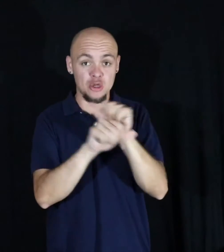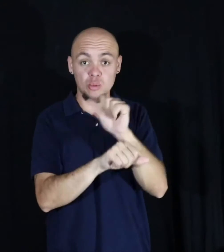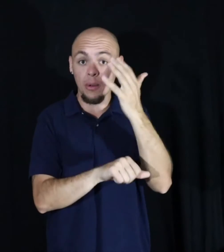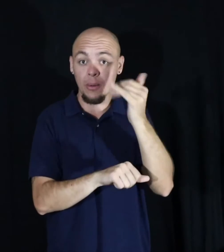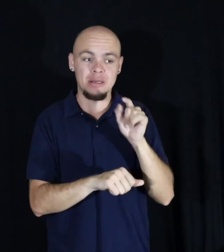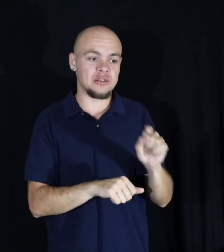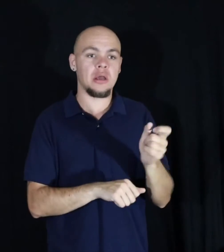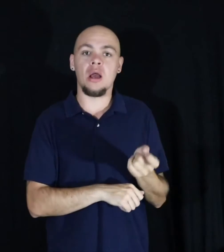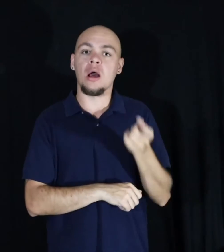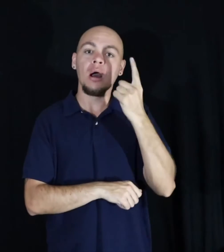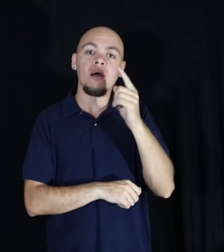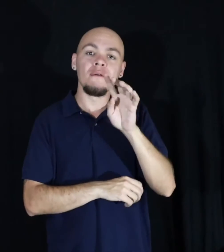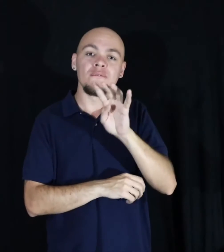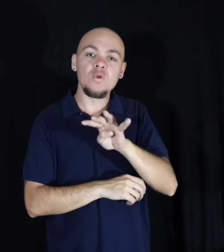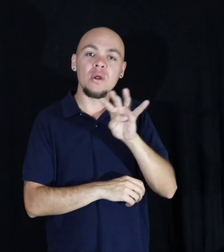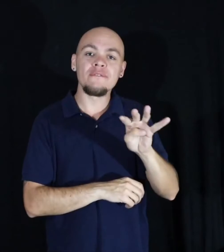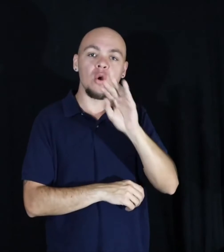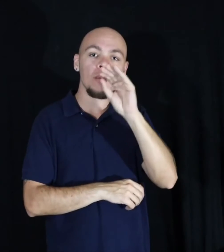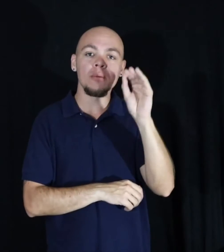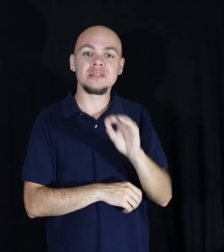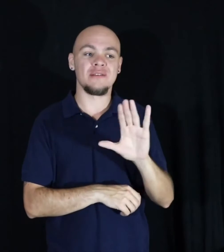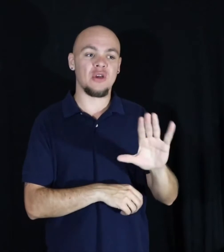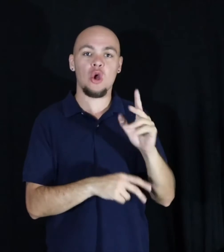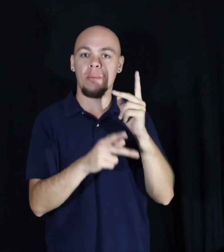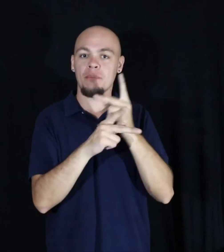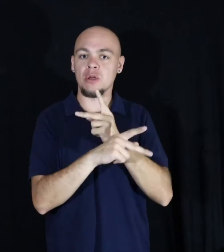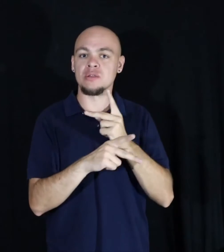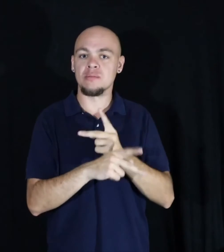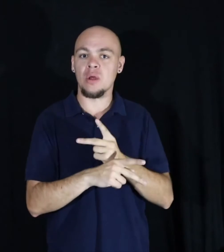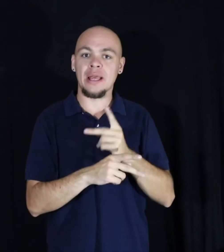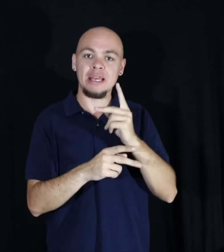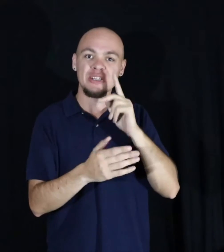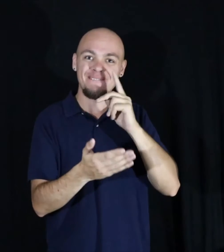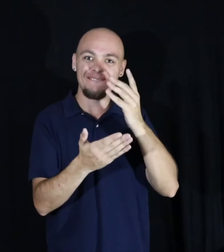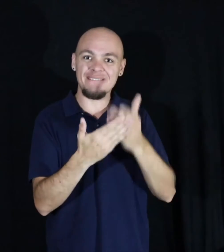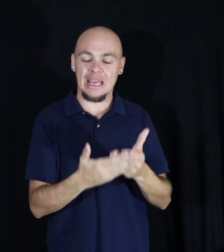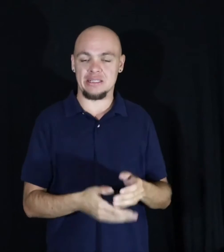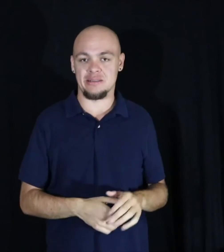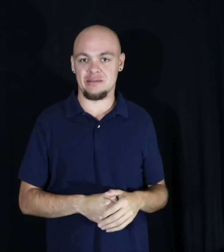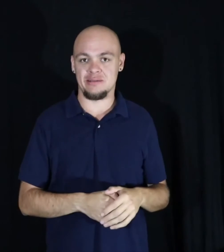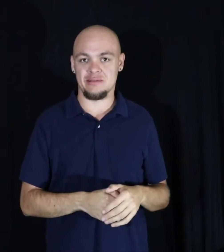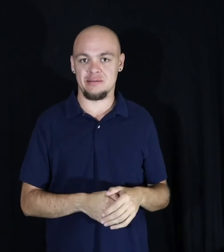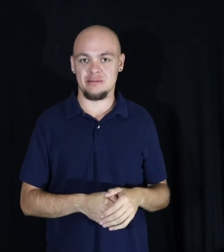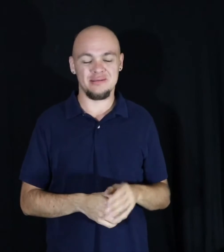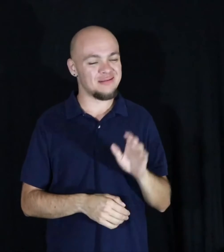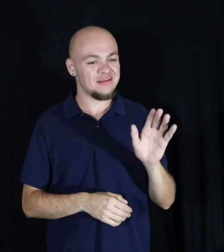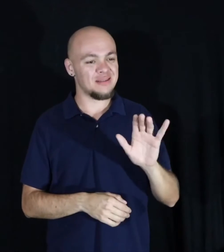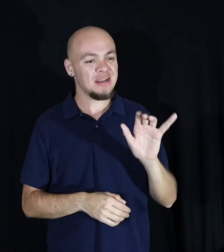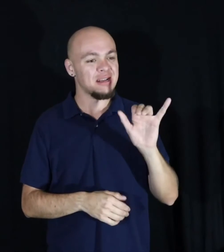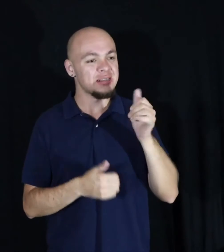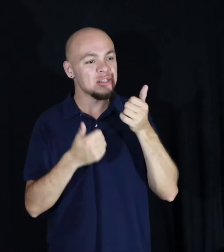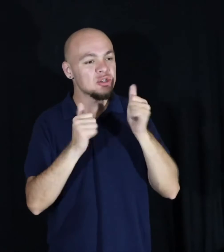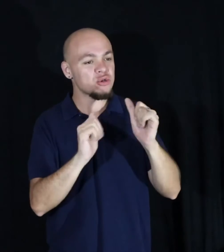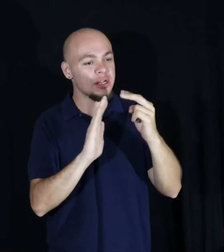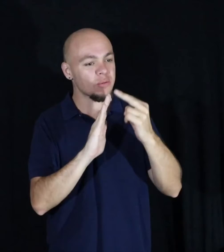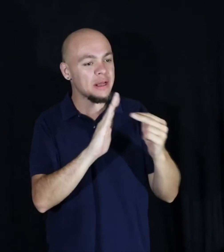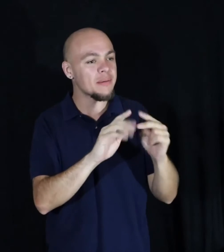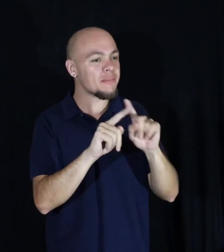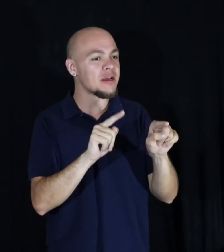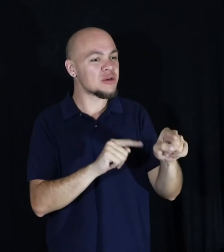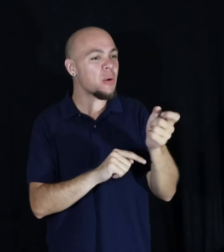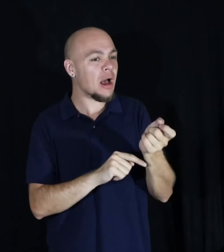knew 44% of her multiplication facts. I told her, that's like trying to read and only